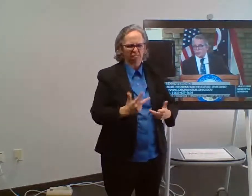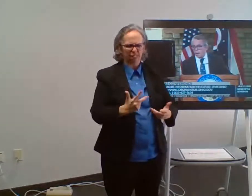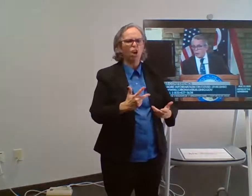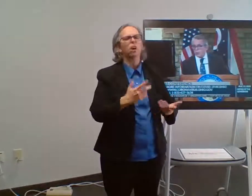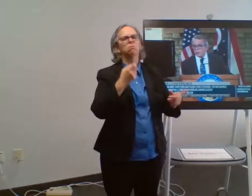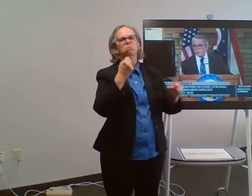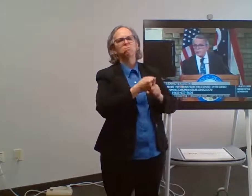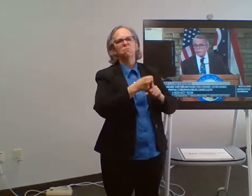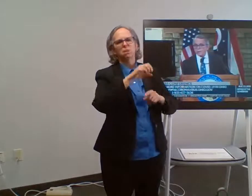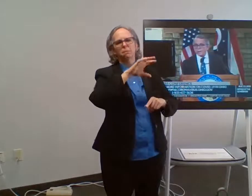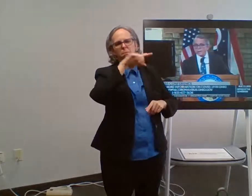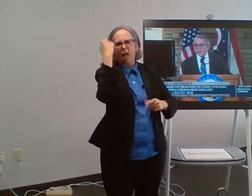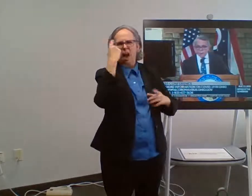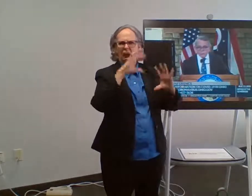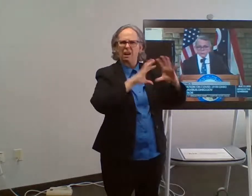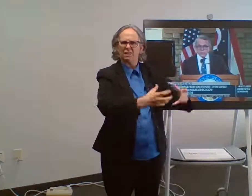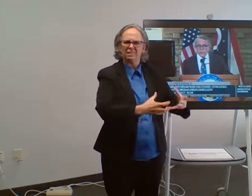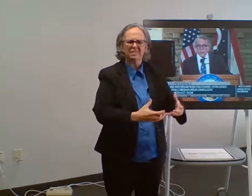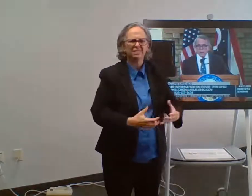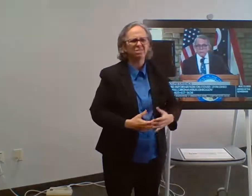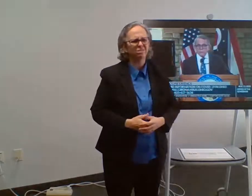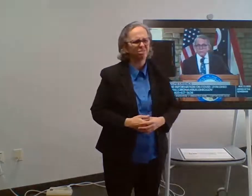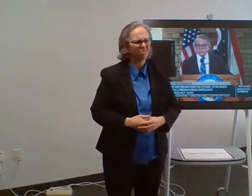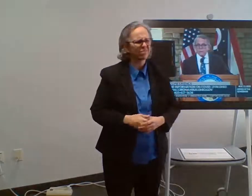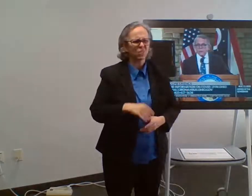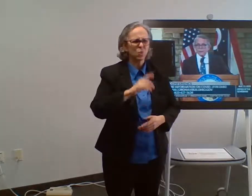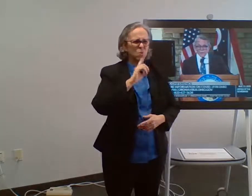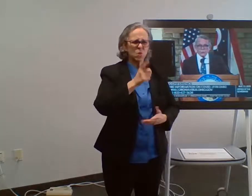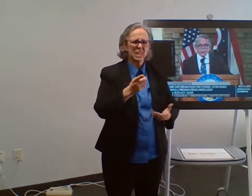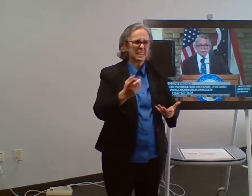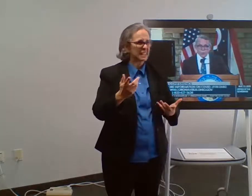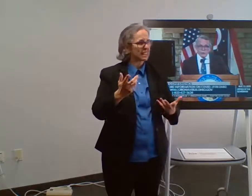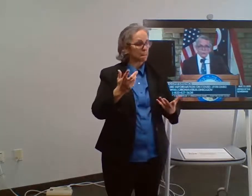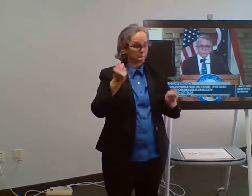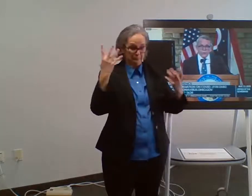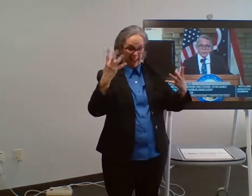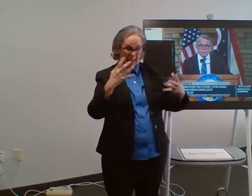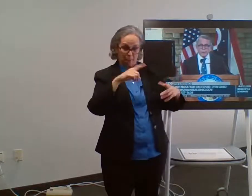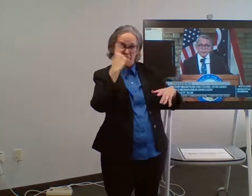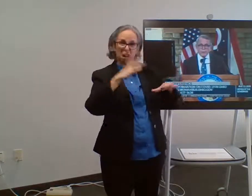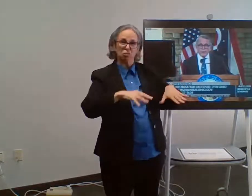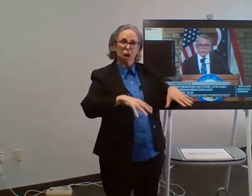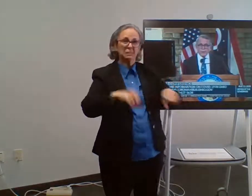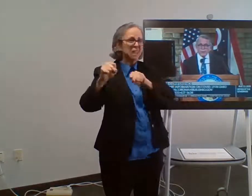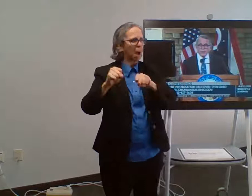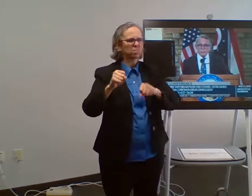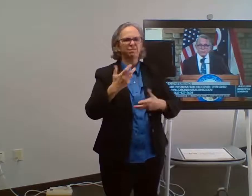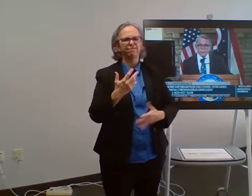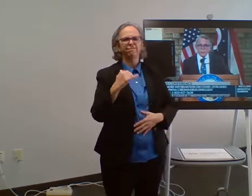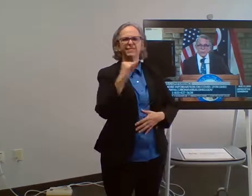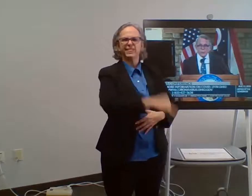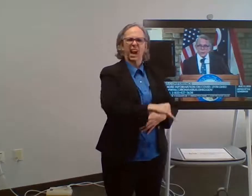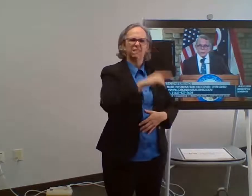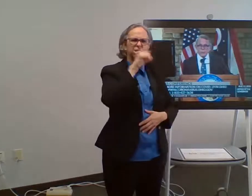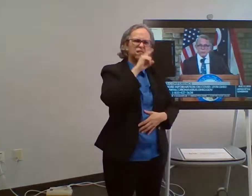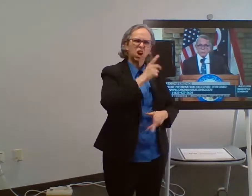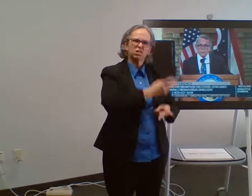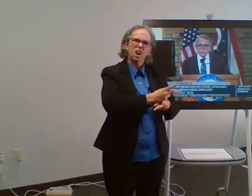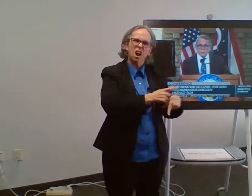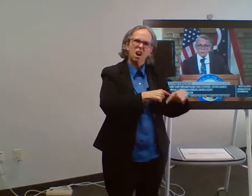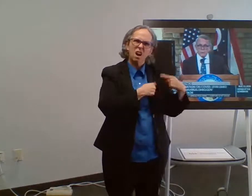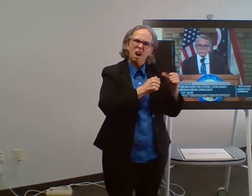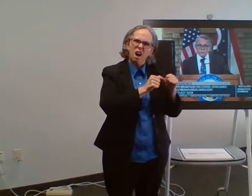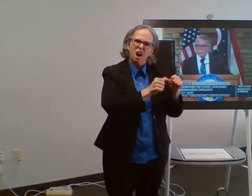of Ohio. They're not adopted enough. They languish in foster care, and I'm challenging our